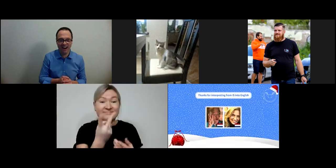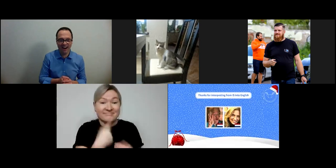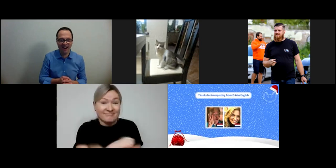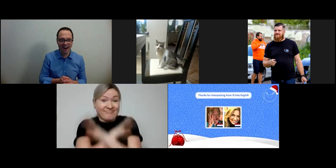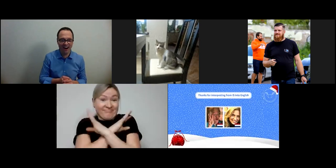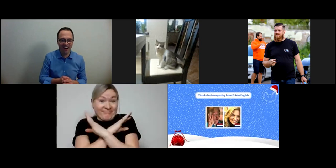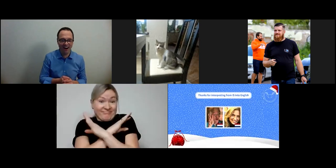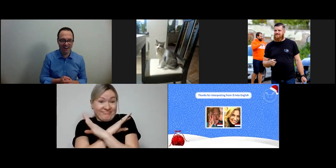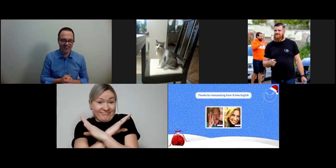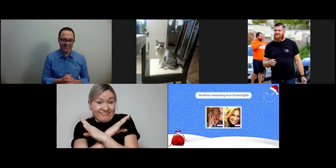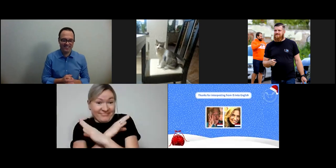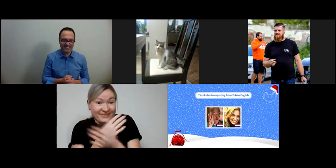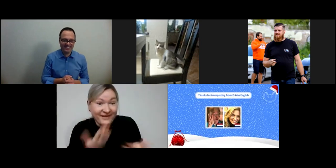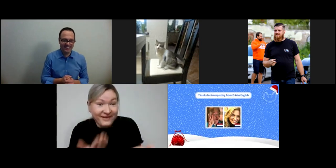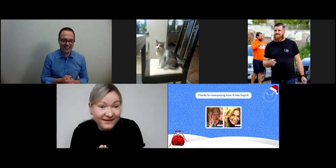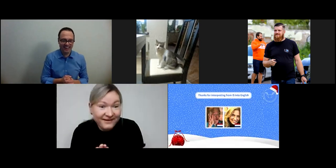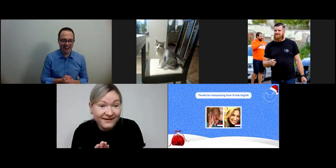was shocked.